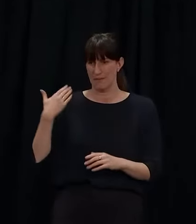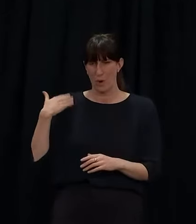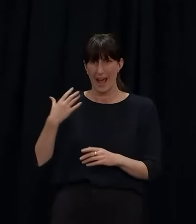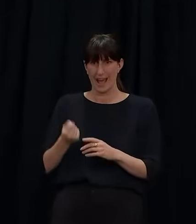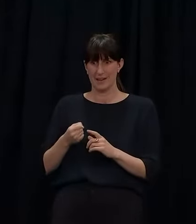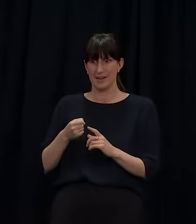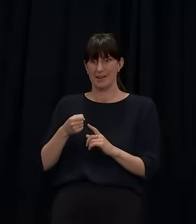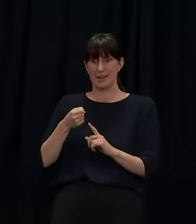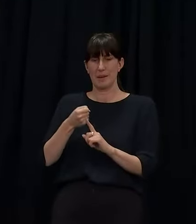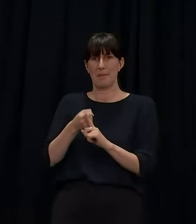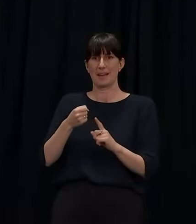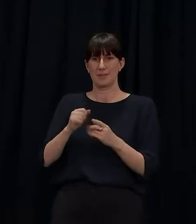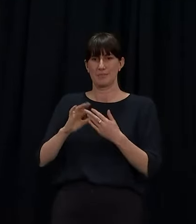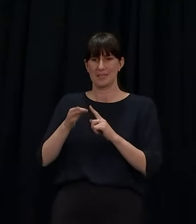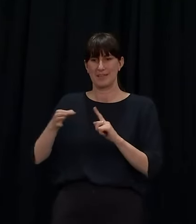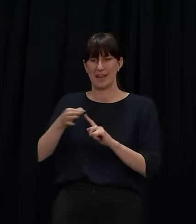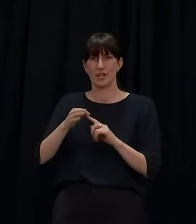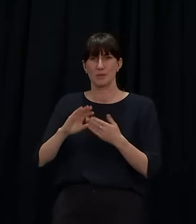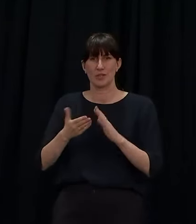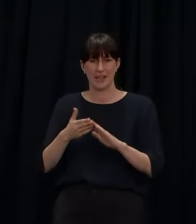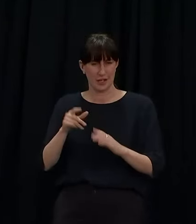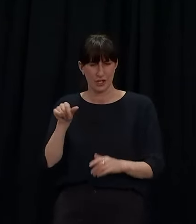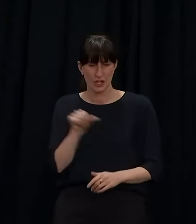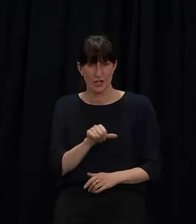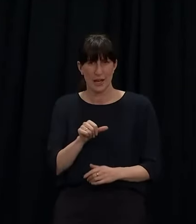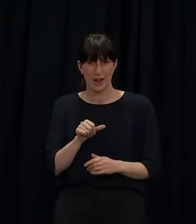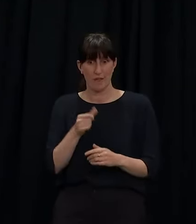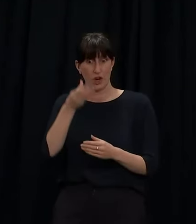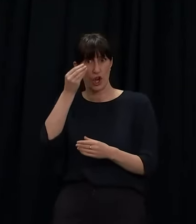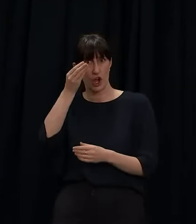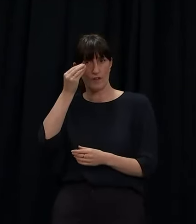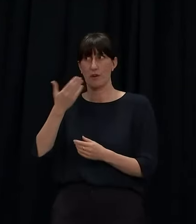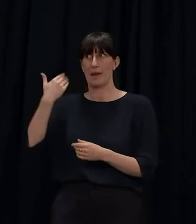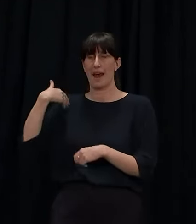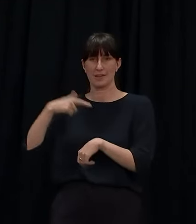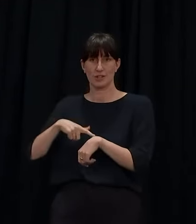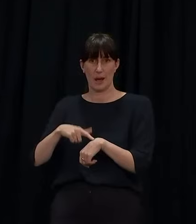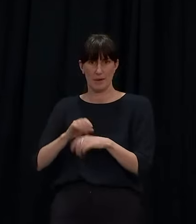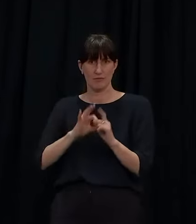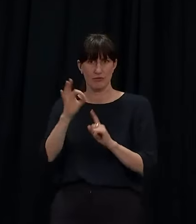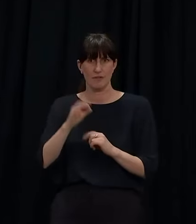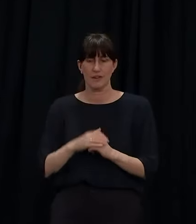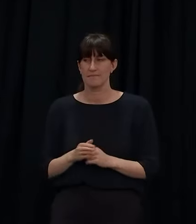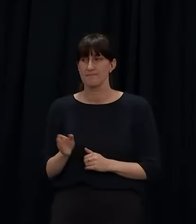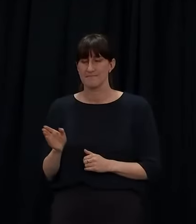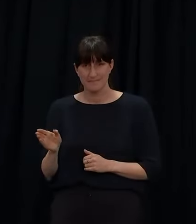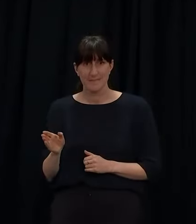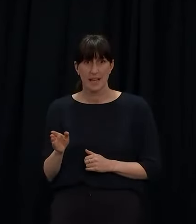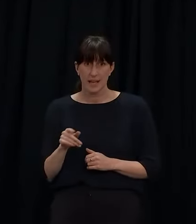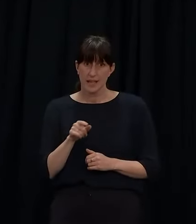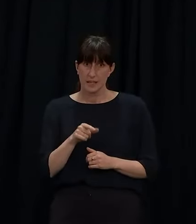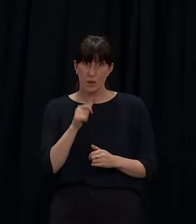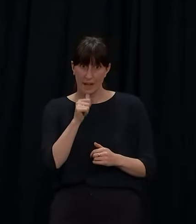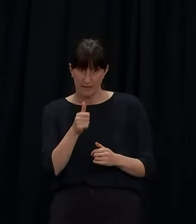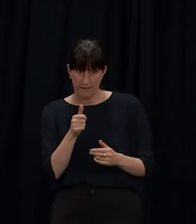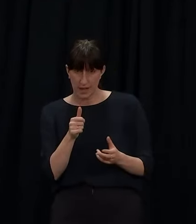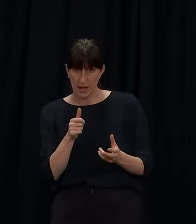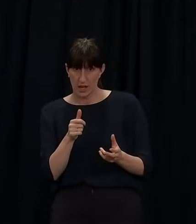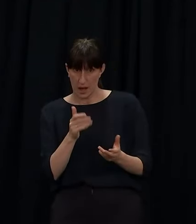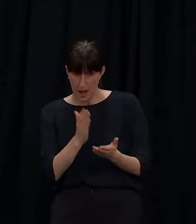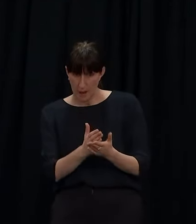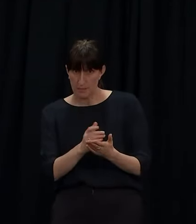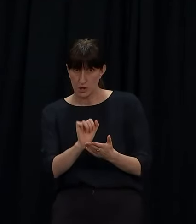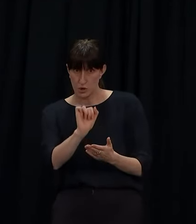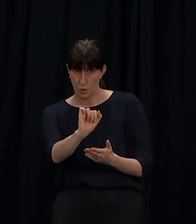feedback that some of it needs to be improved, then we take on board that feedback and will of course look within the situation to keep doing better in every